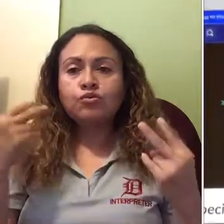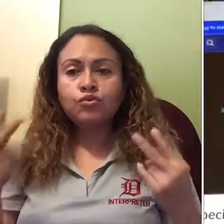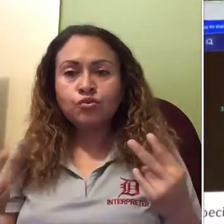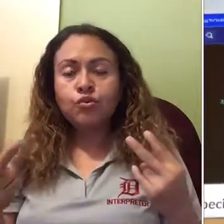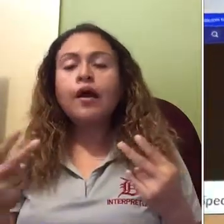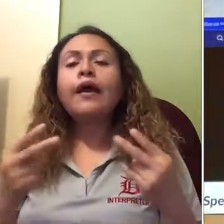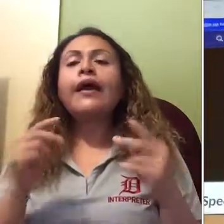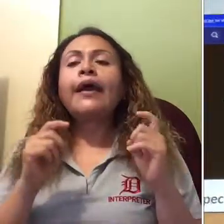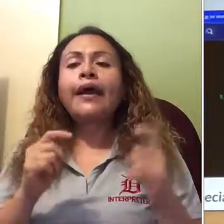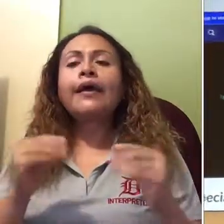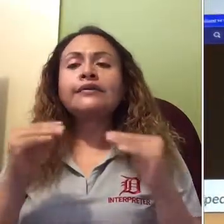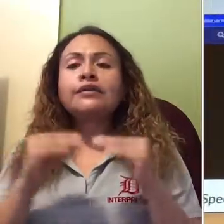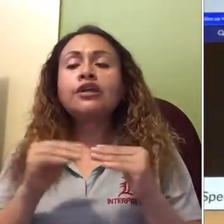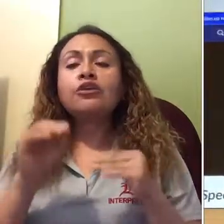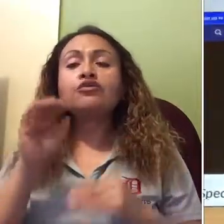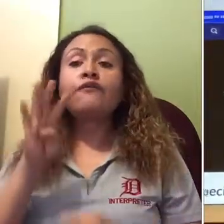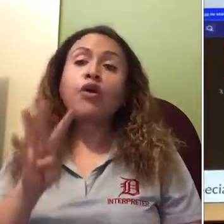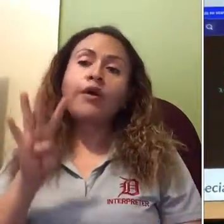is equal to